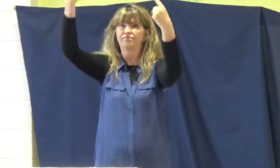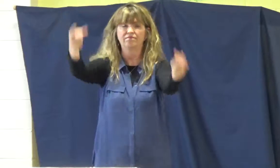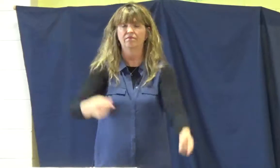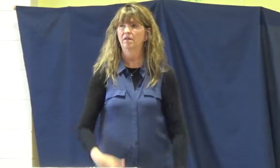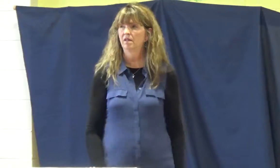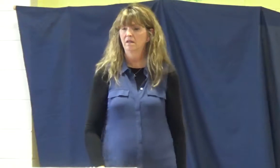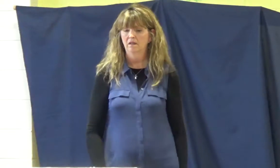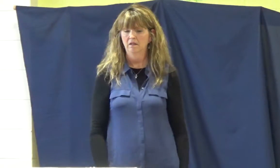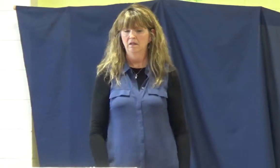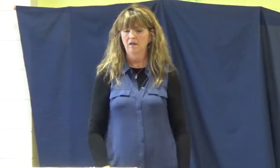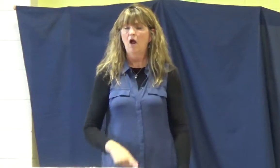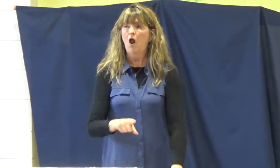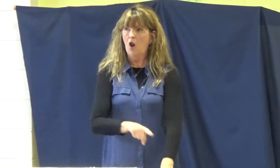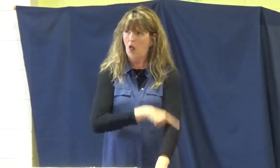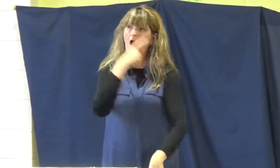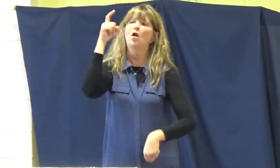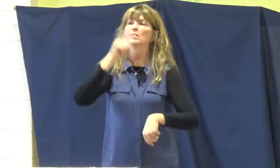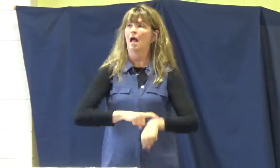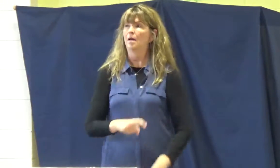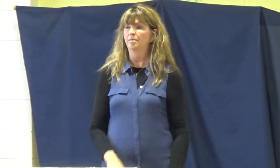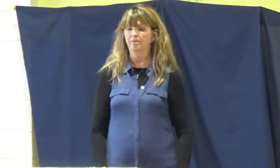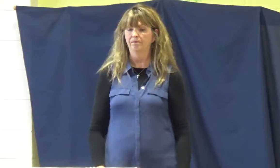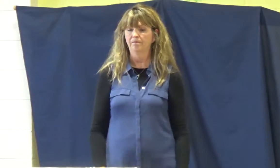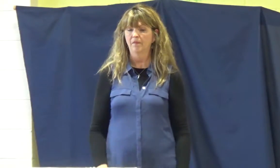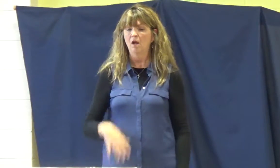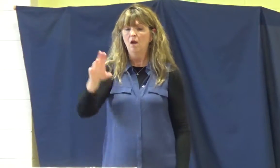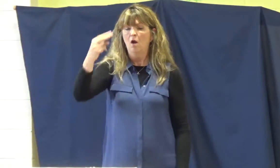Slavery has been a reality for a very long time.